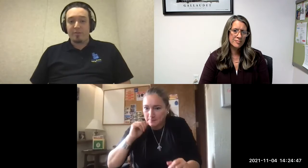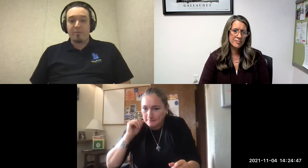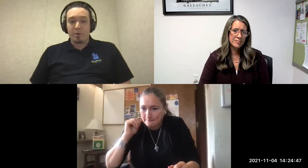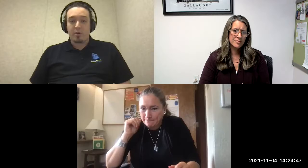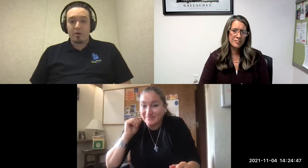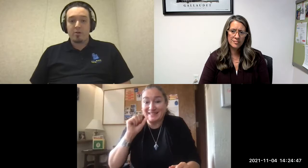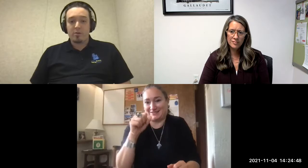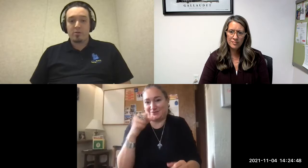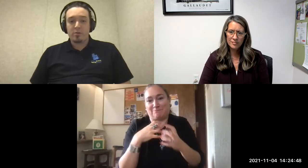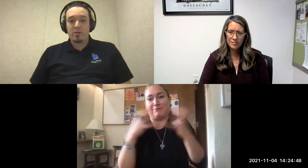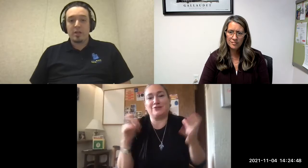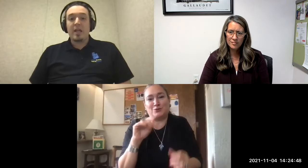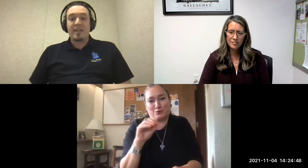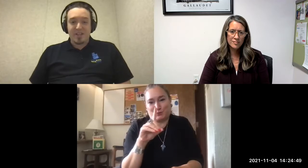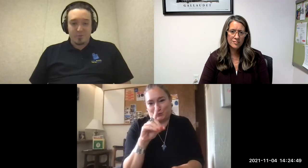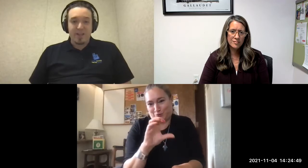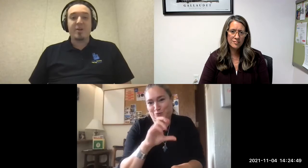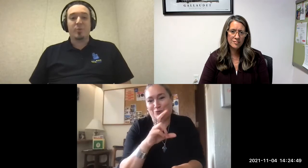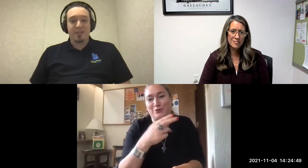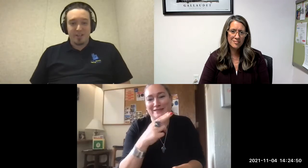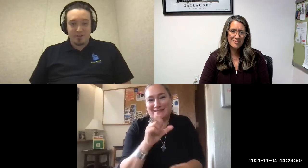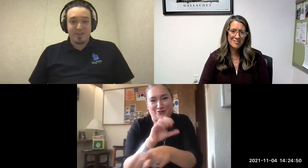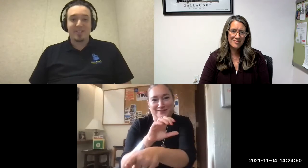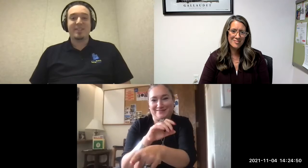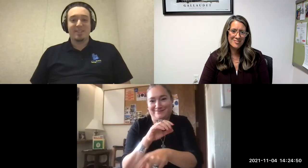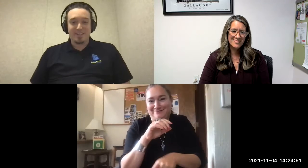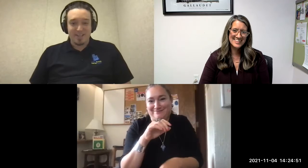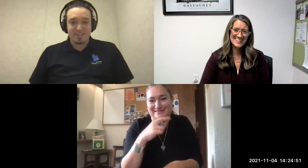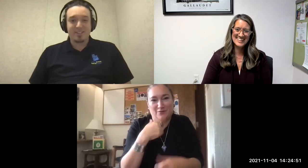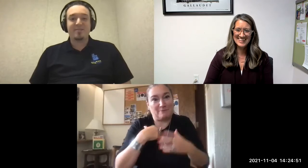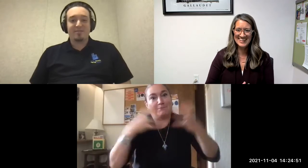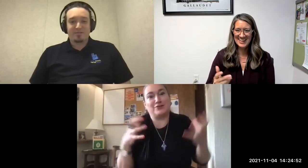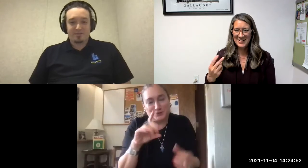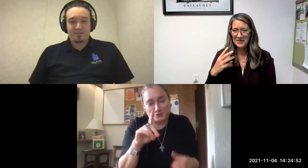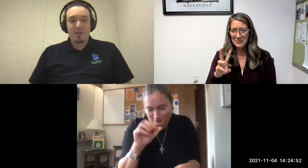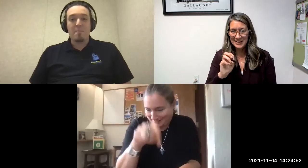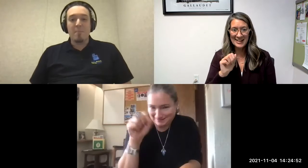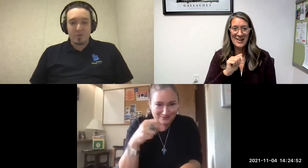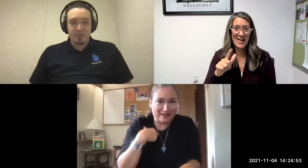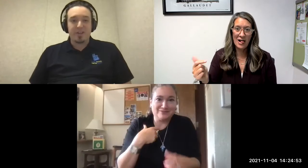moving forward. Yes, we have much work to do, Chris. Yes, much work to do.